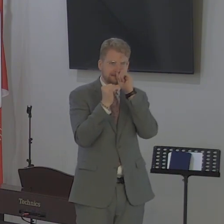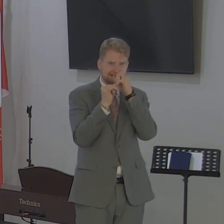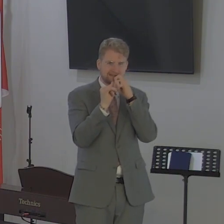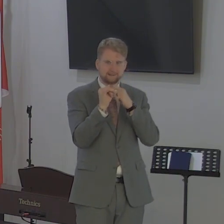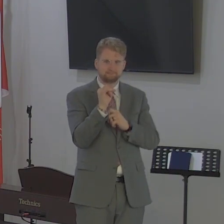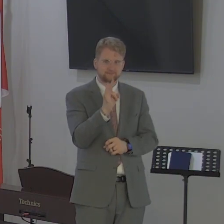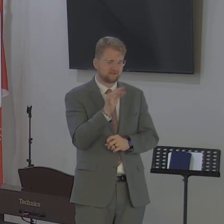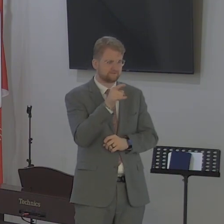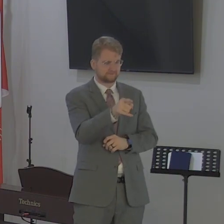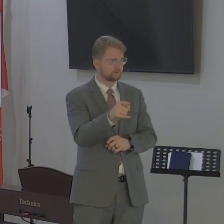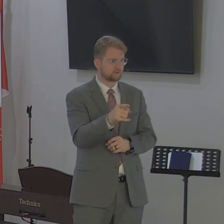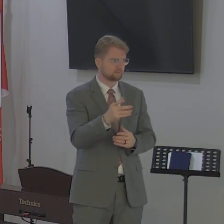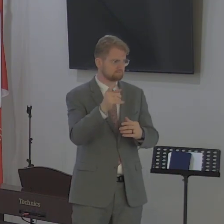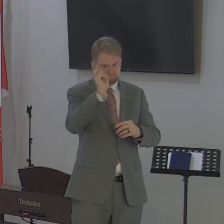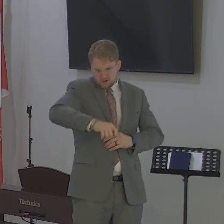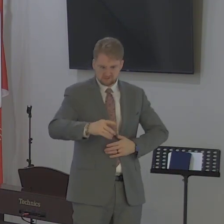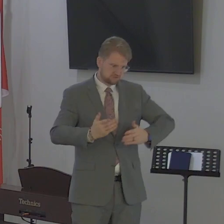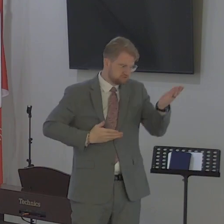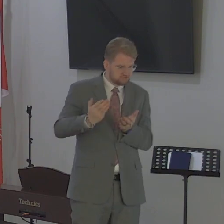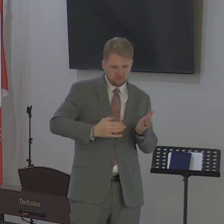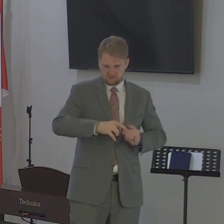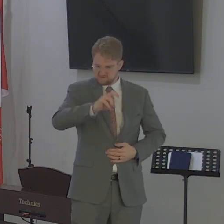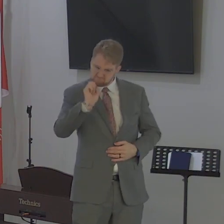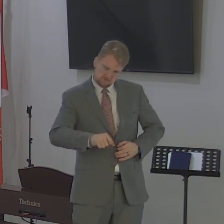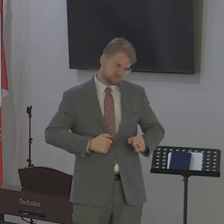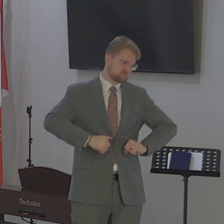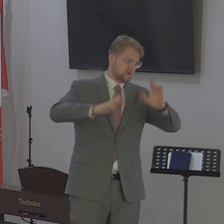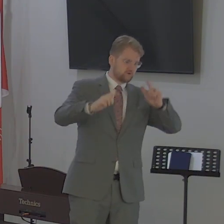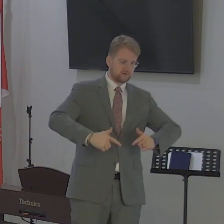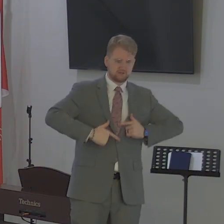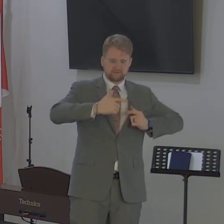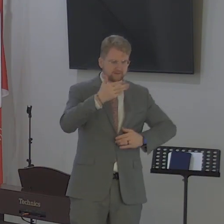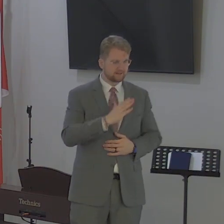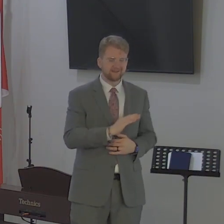because you have to serve and surrender your life to God.